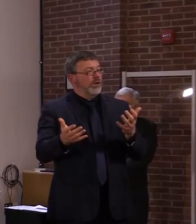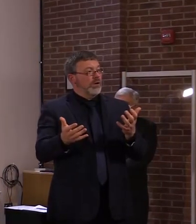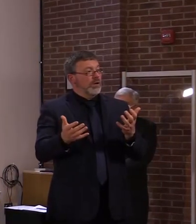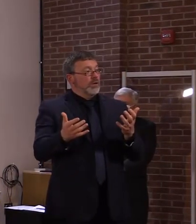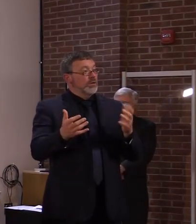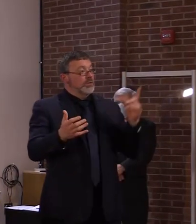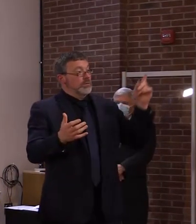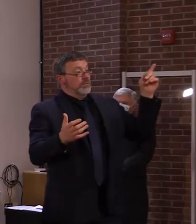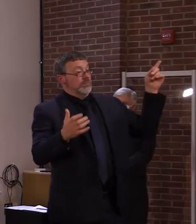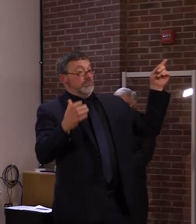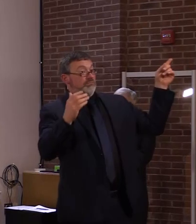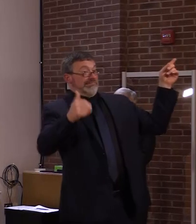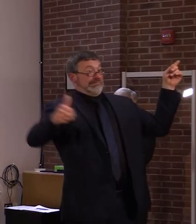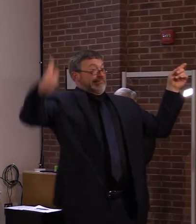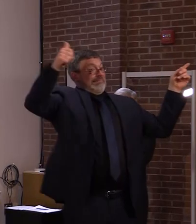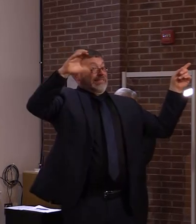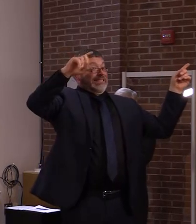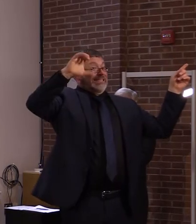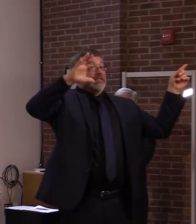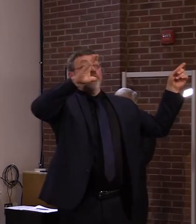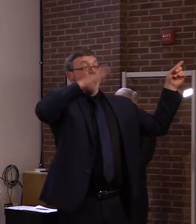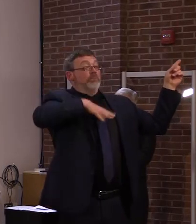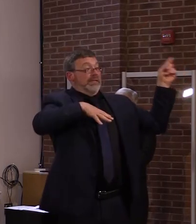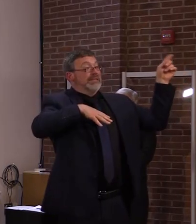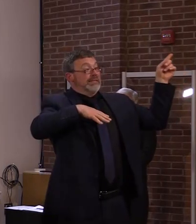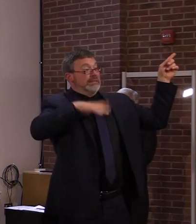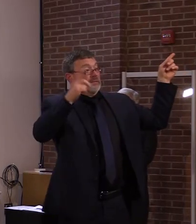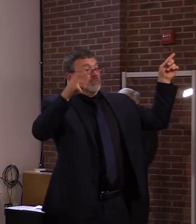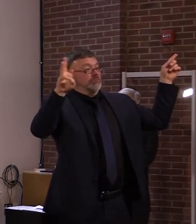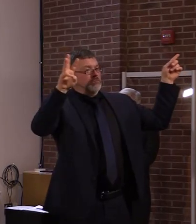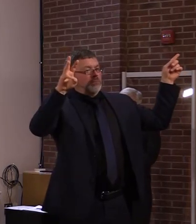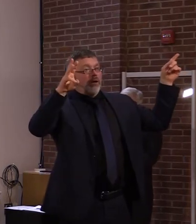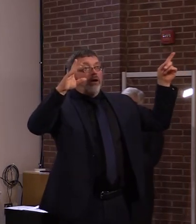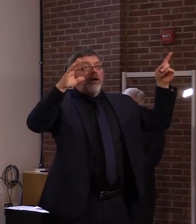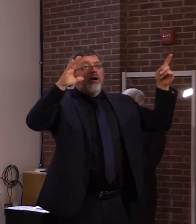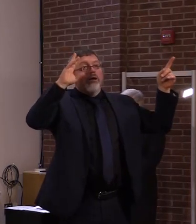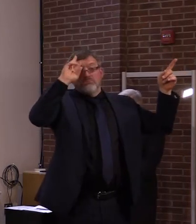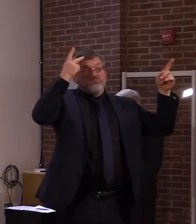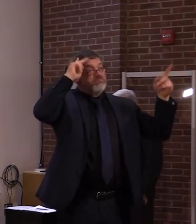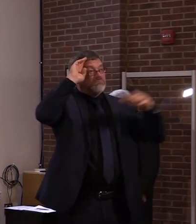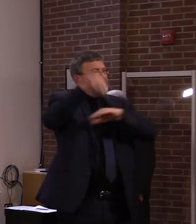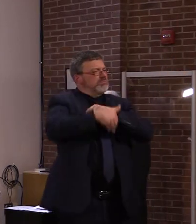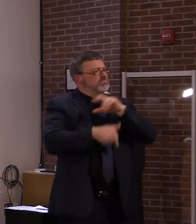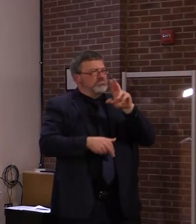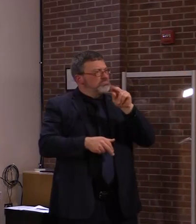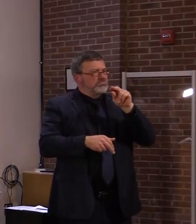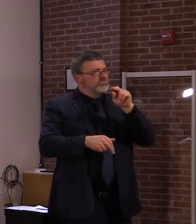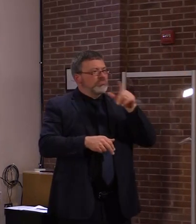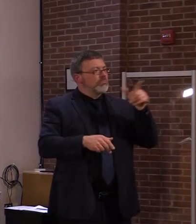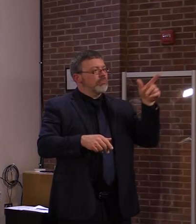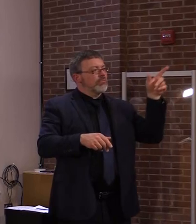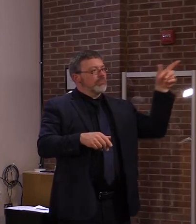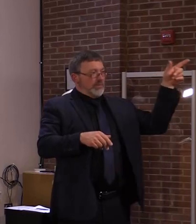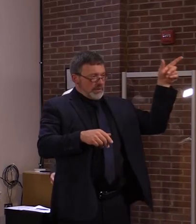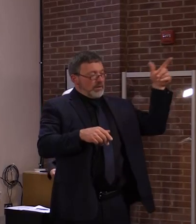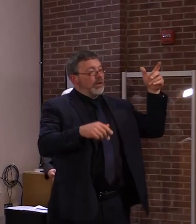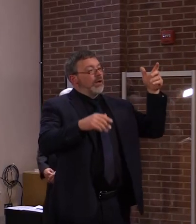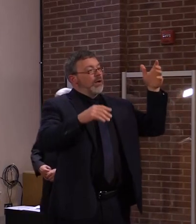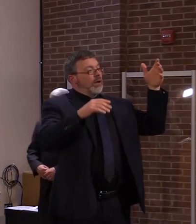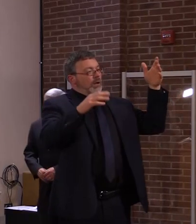Walensky made was to vastly expand and use a list of occupational